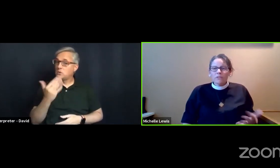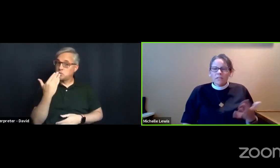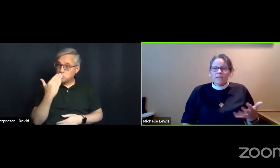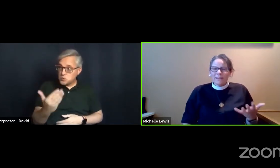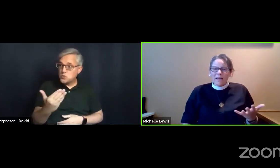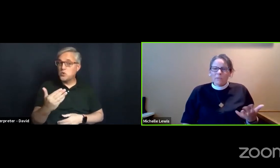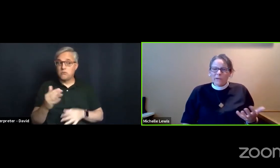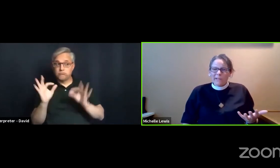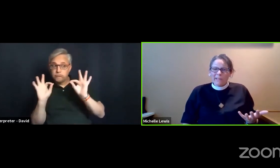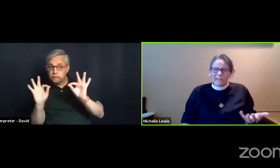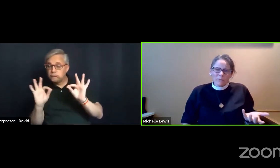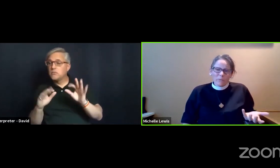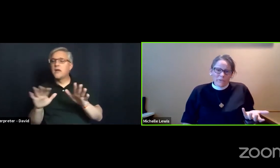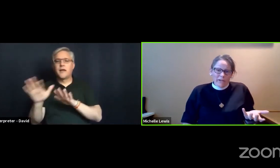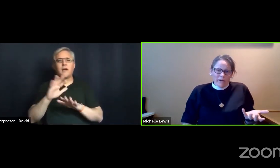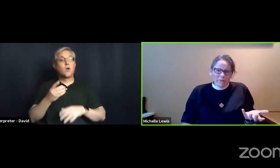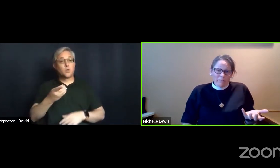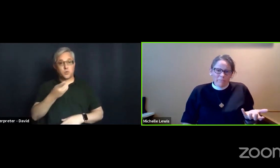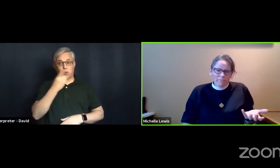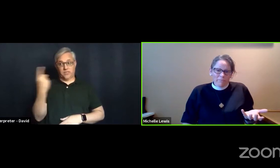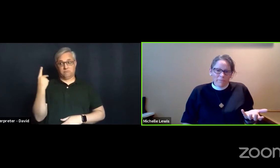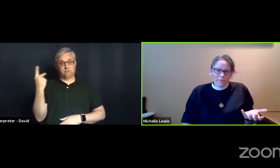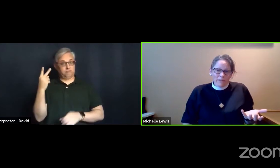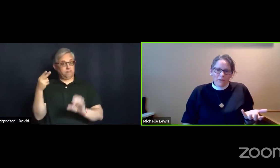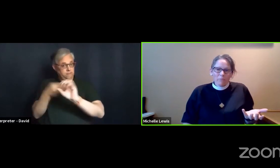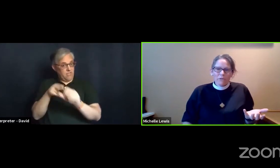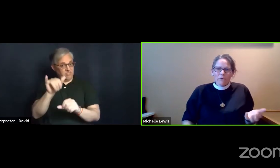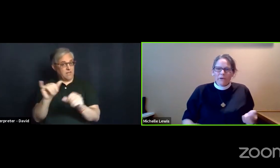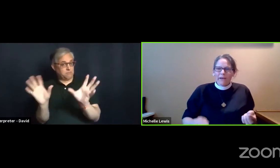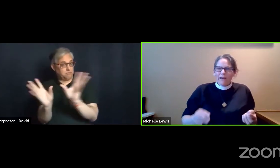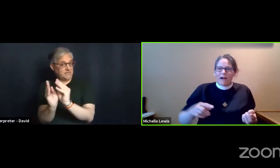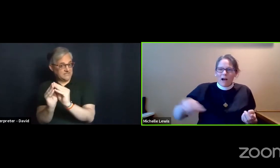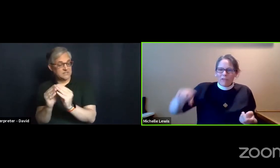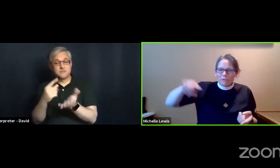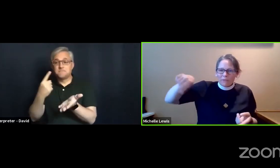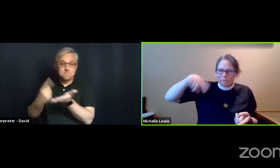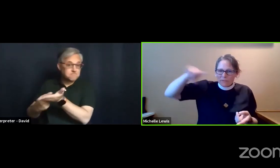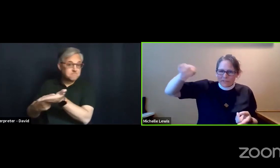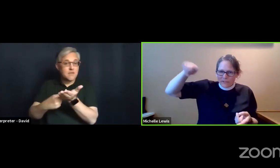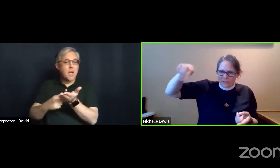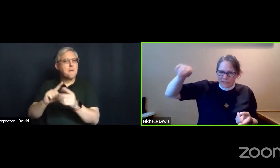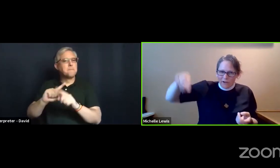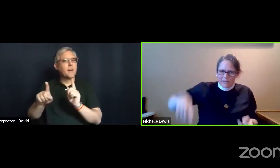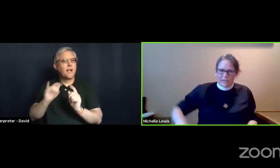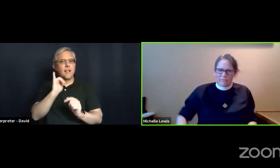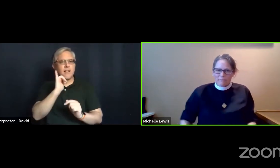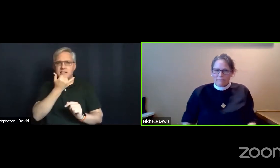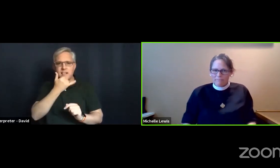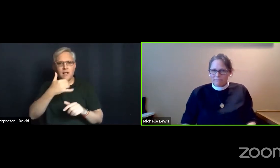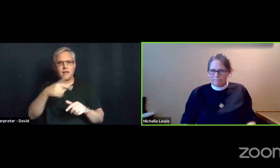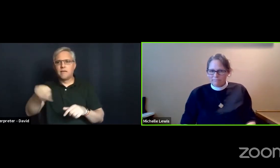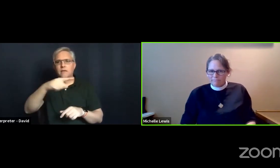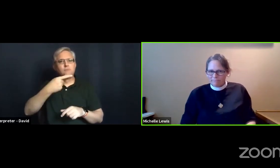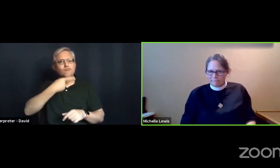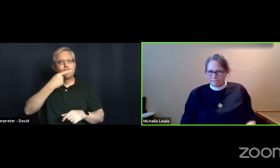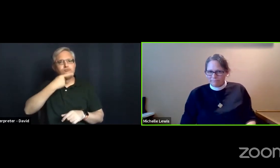And Dorothy and I were there. And pretty quick, other people started talking.